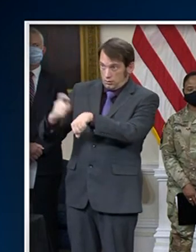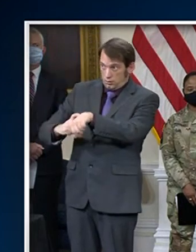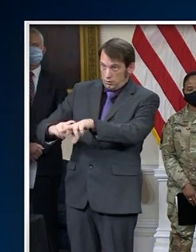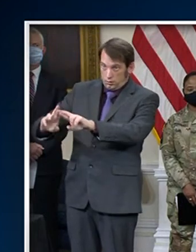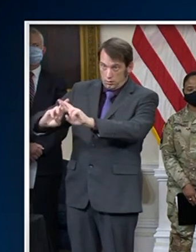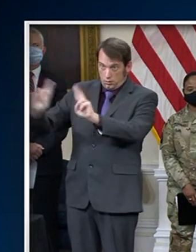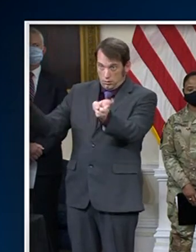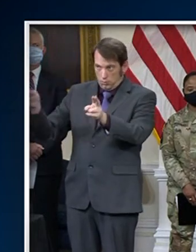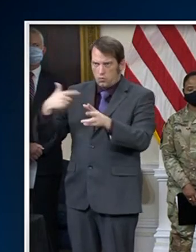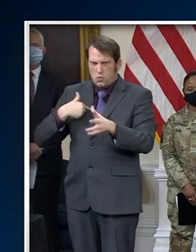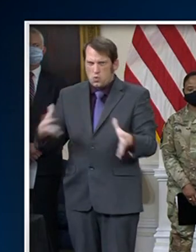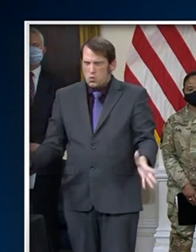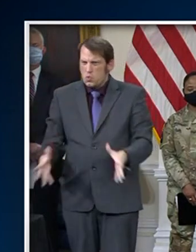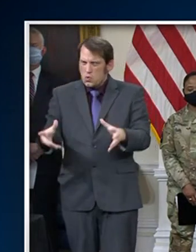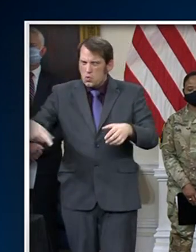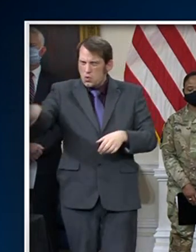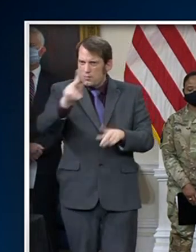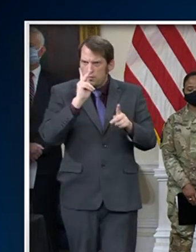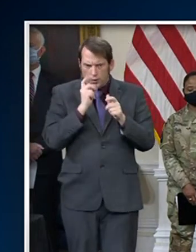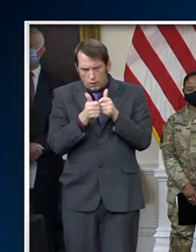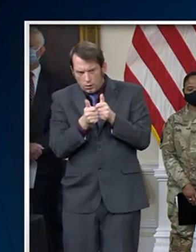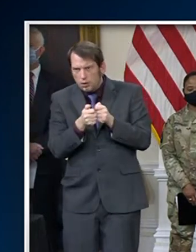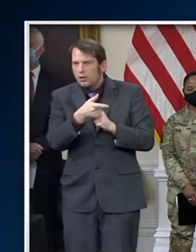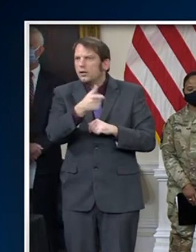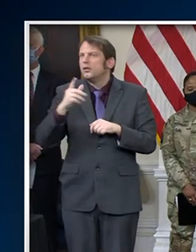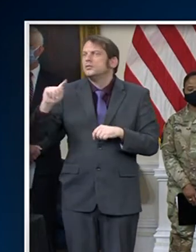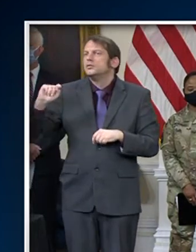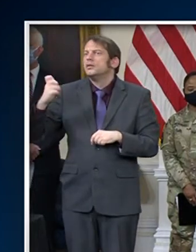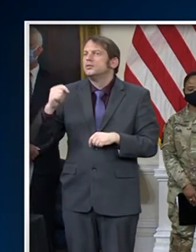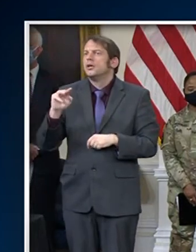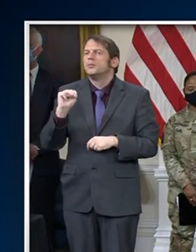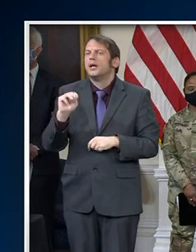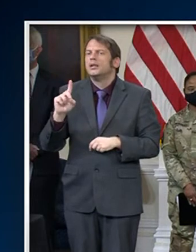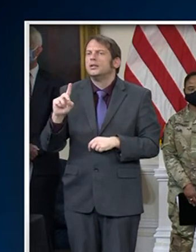text MD Ready to